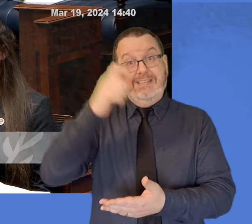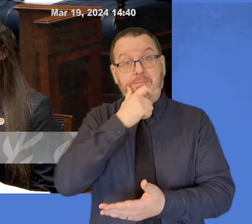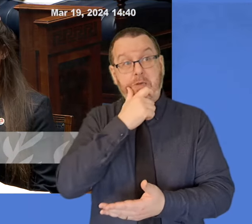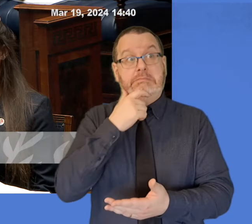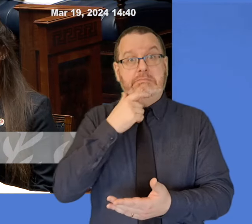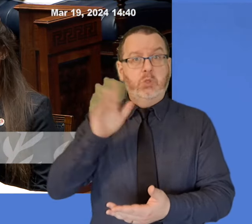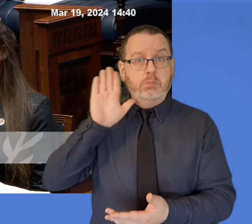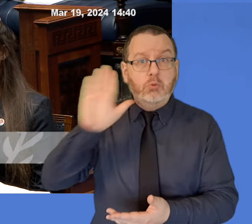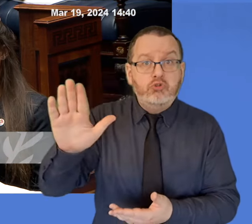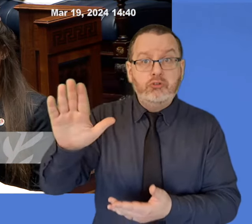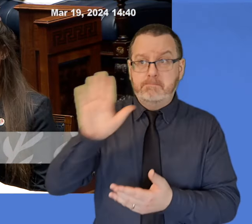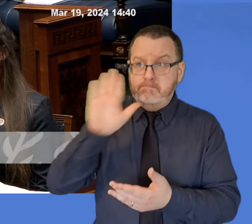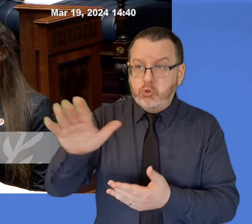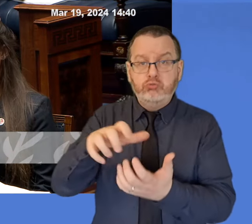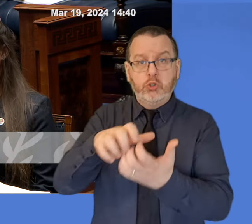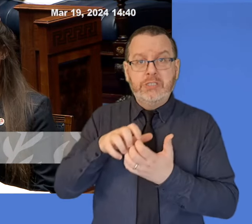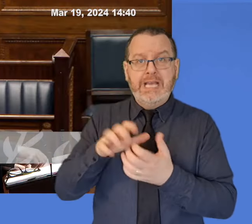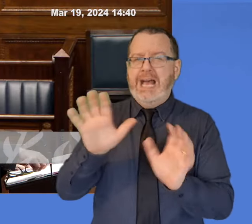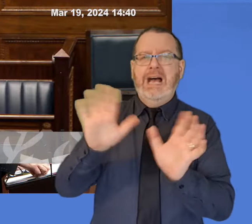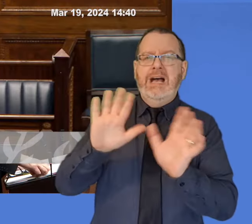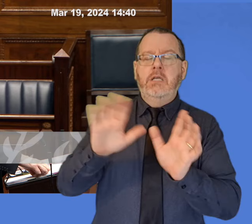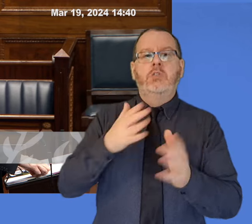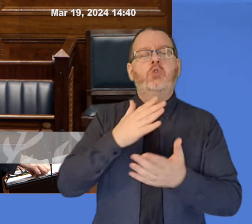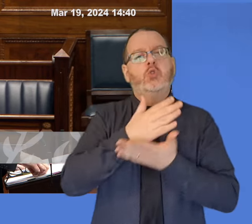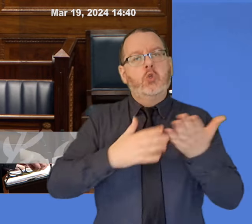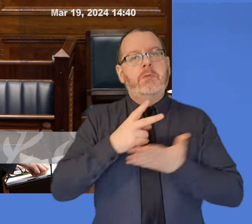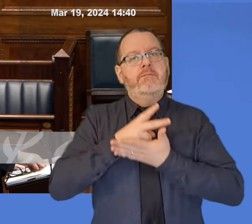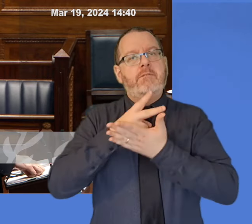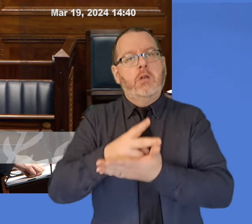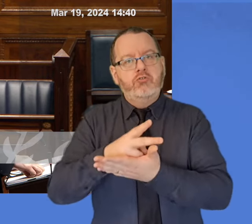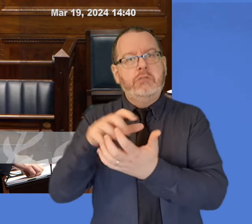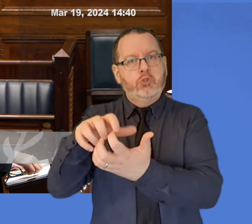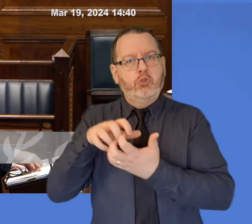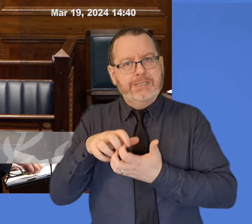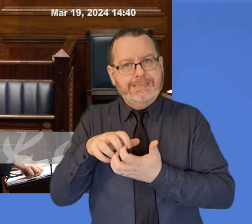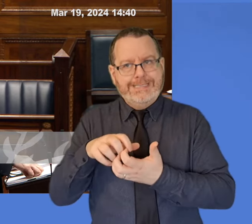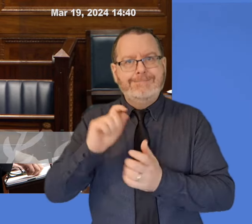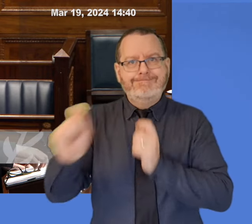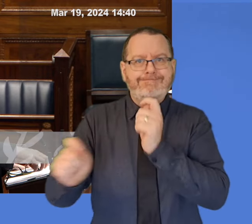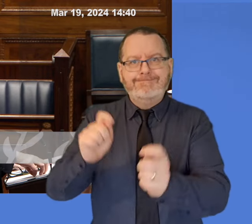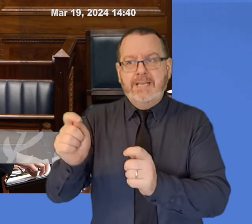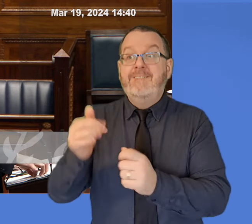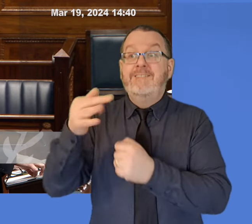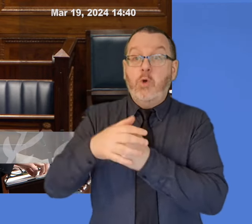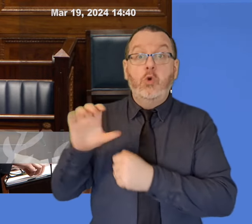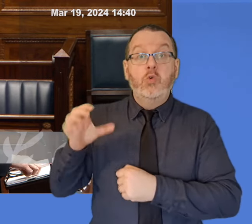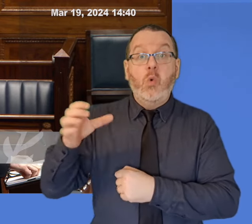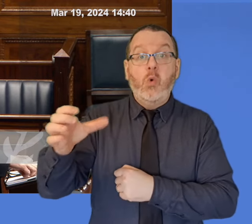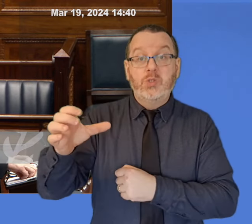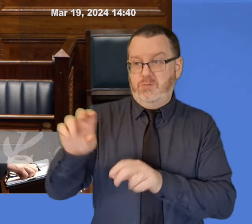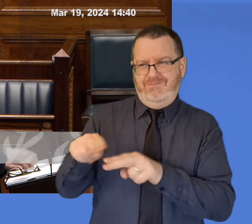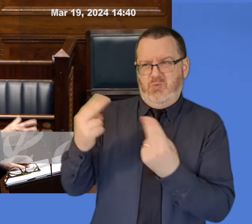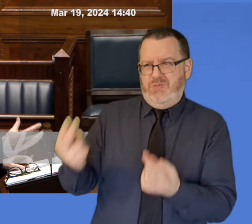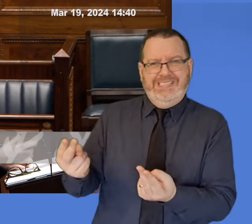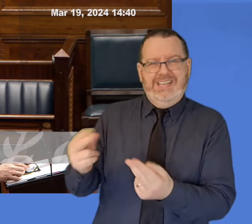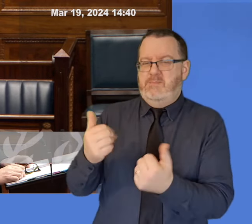and it was only voluntary redundancies that had a regional spread, and it was only for courses that were no longer required or that were very poor uptake